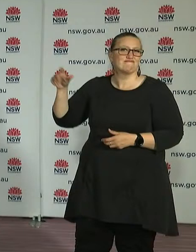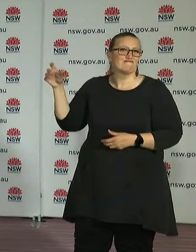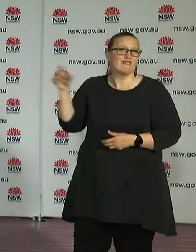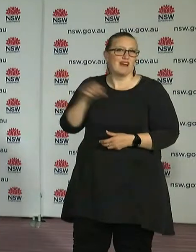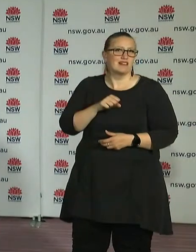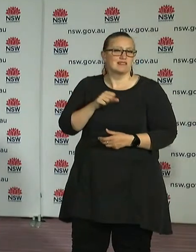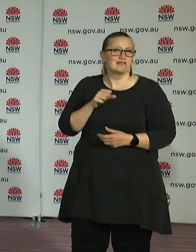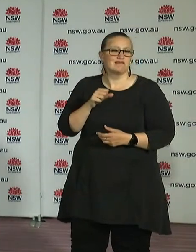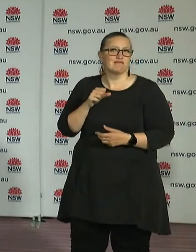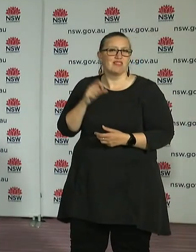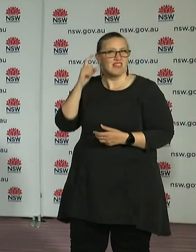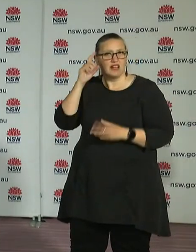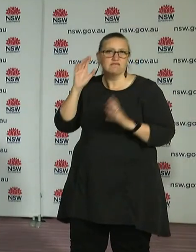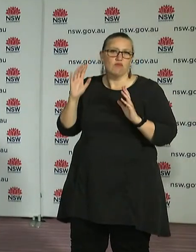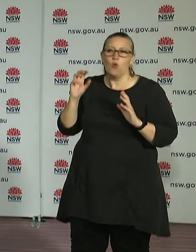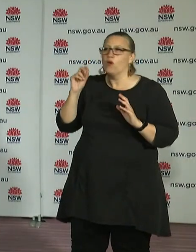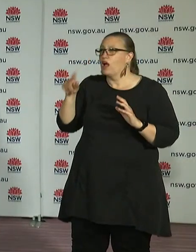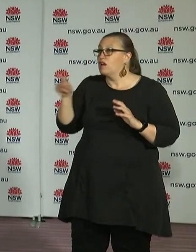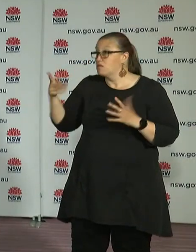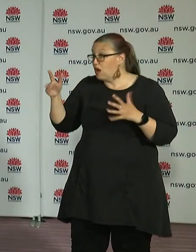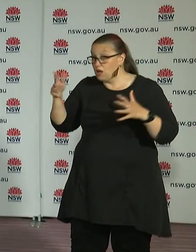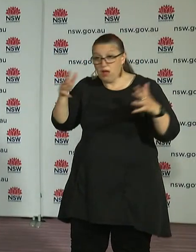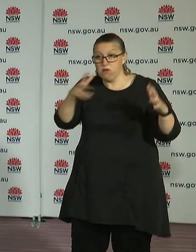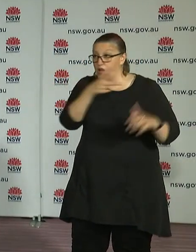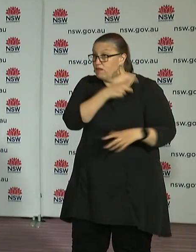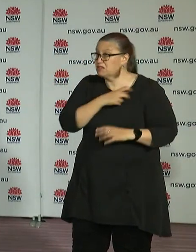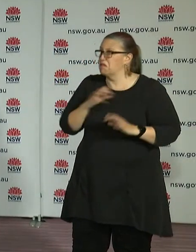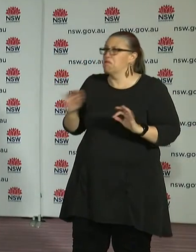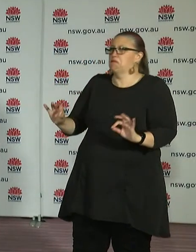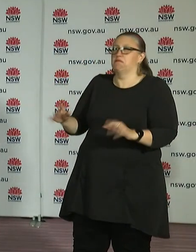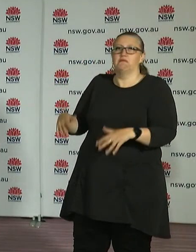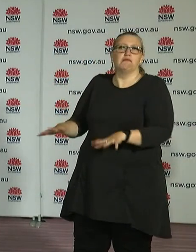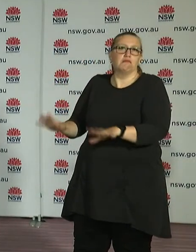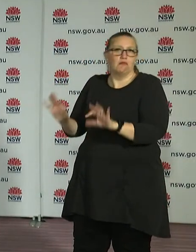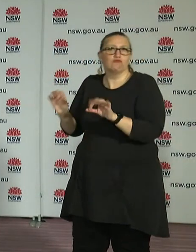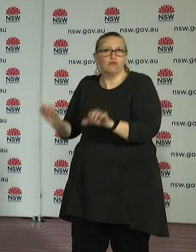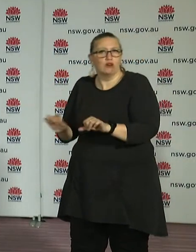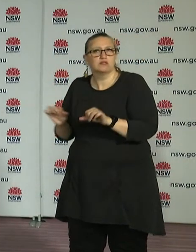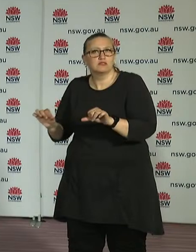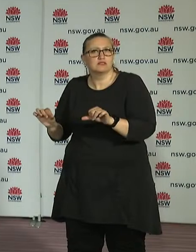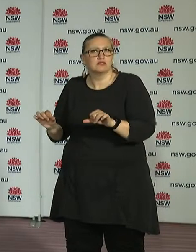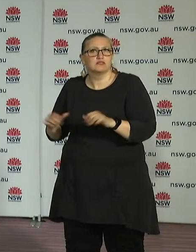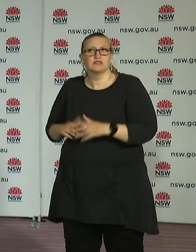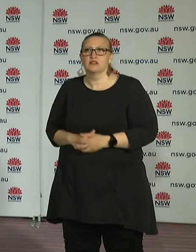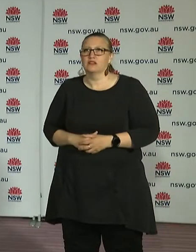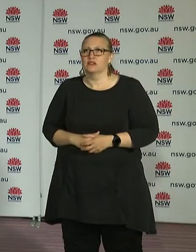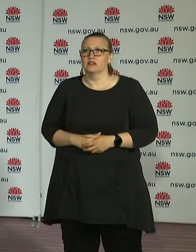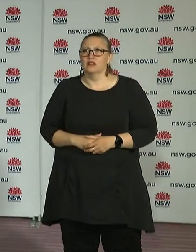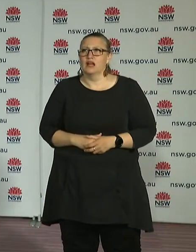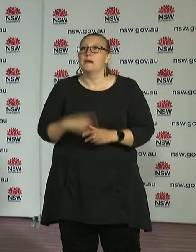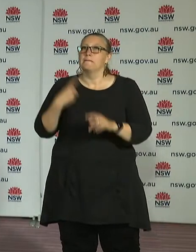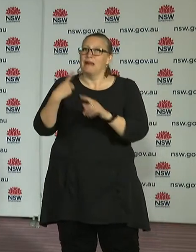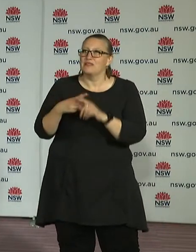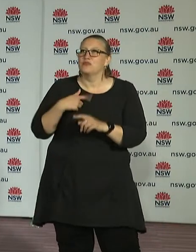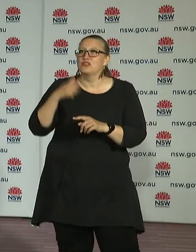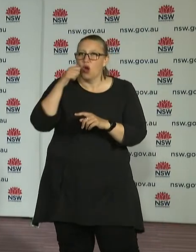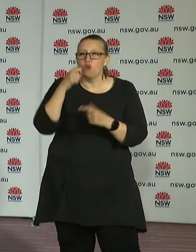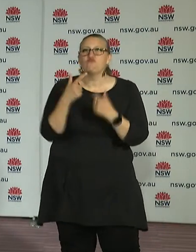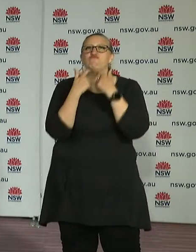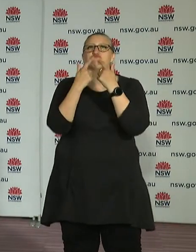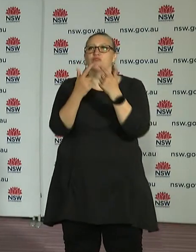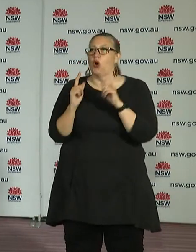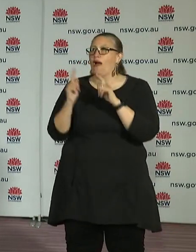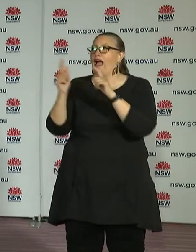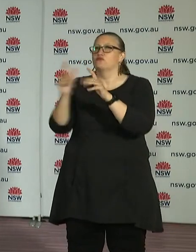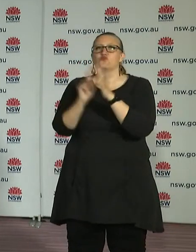that we assume when everyone's vaccinated that you've been knowingly taking that risk, that we